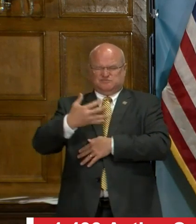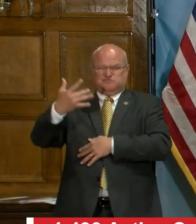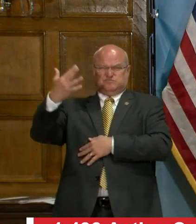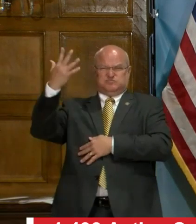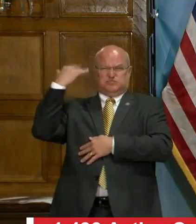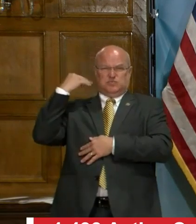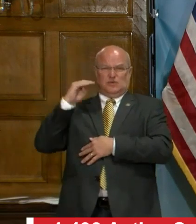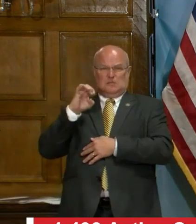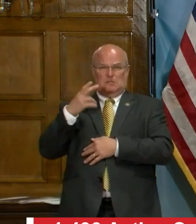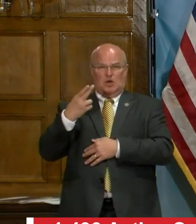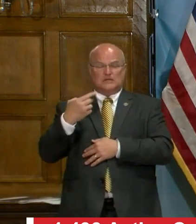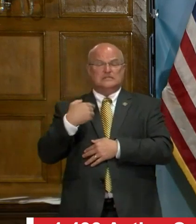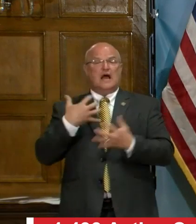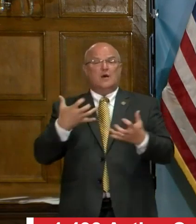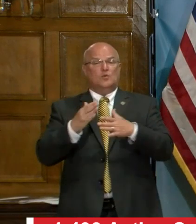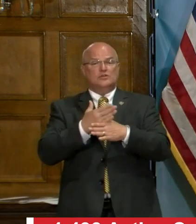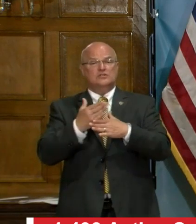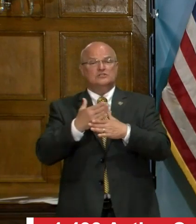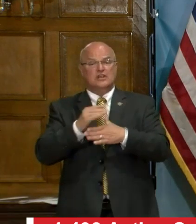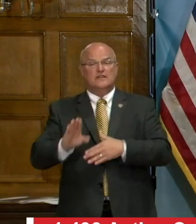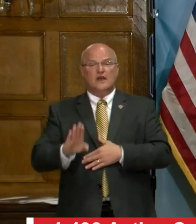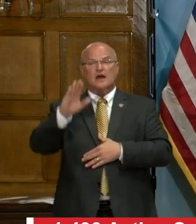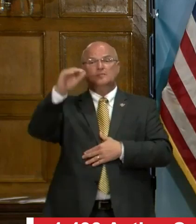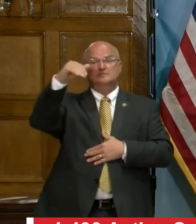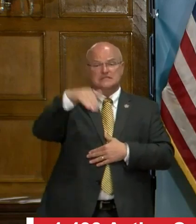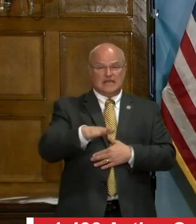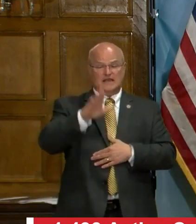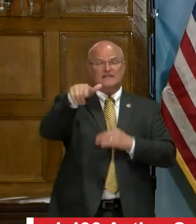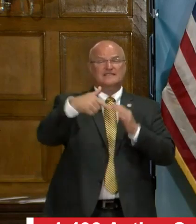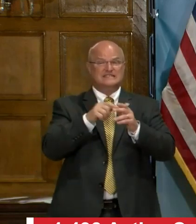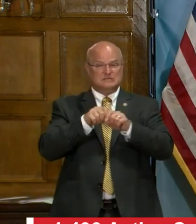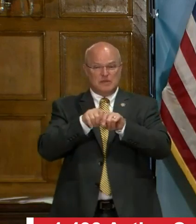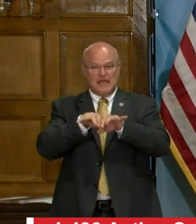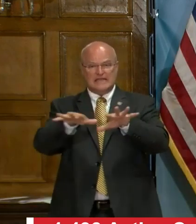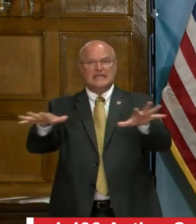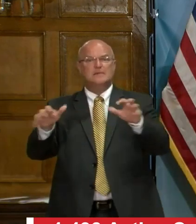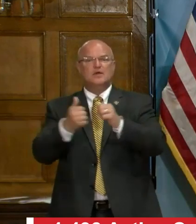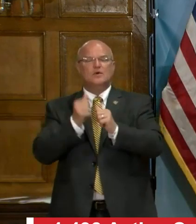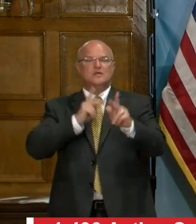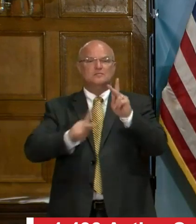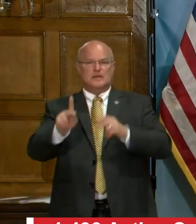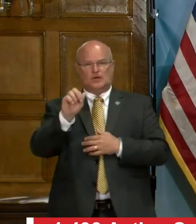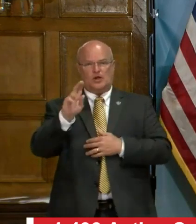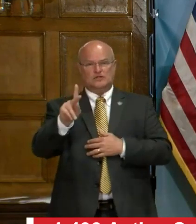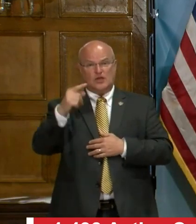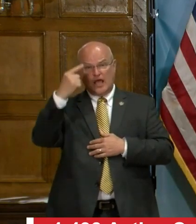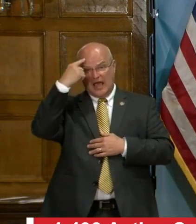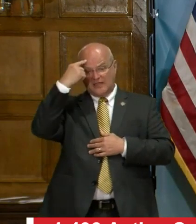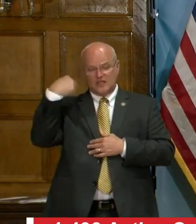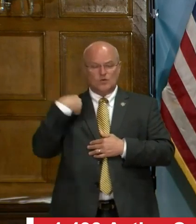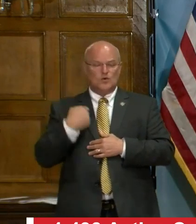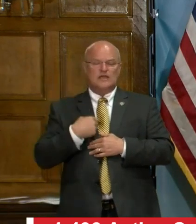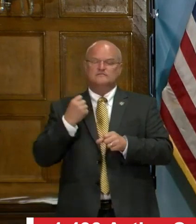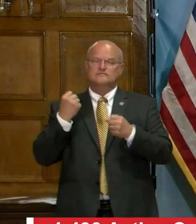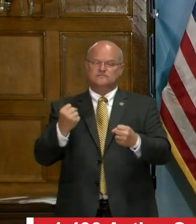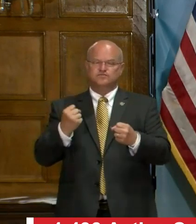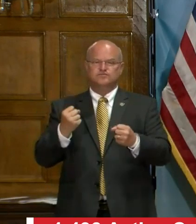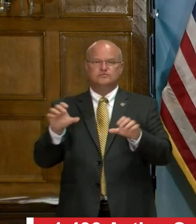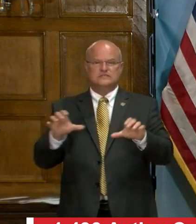I wanted to share the ups and downs of this pandemic with everybody in Arkansas. I think we have faithfully done